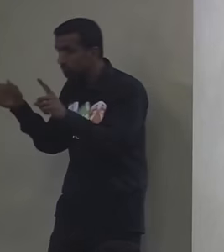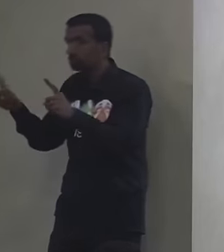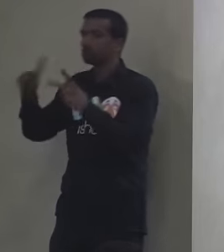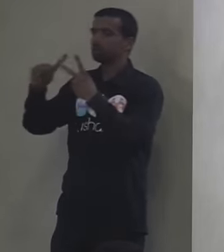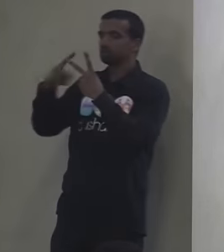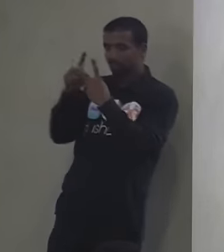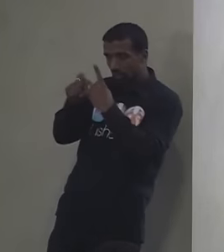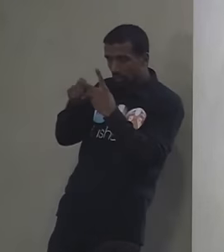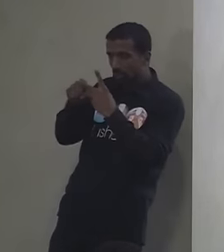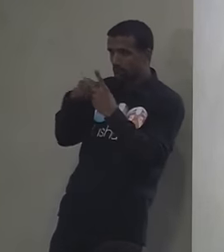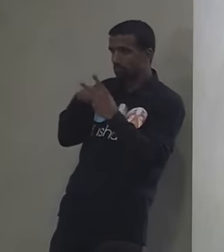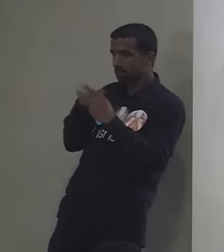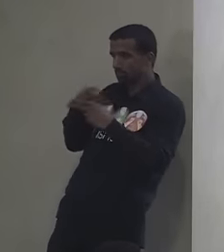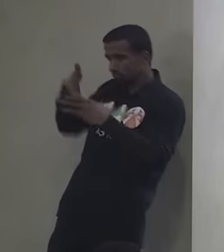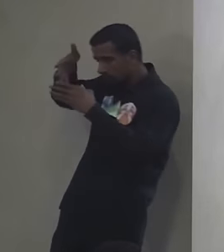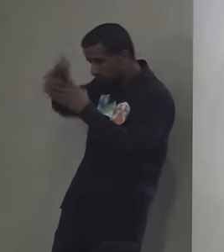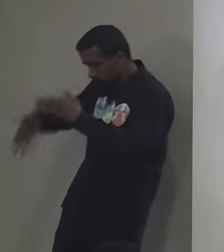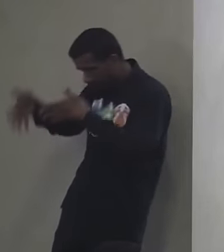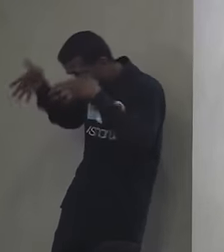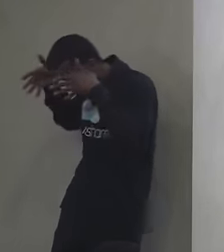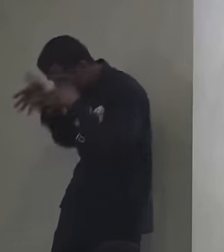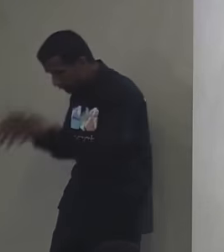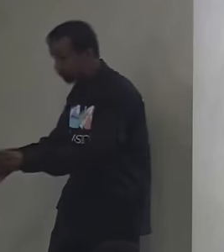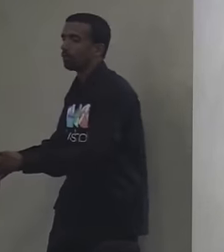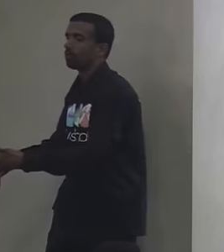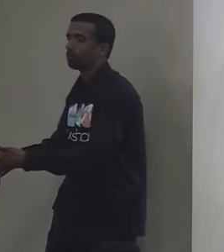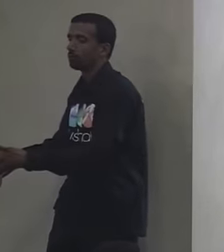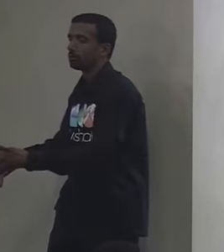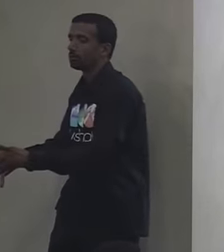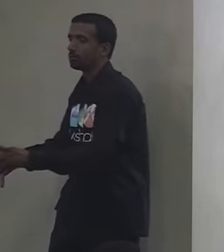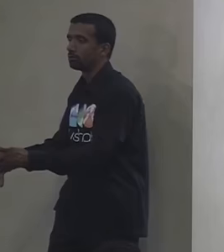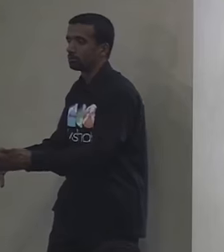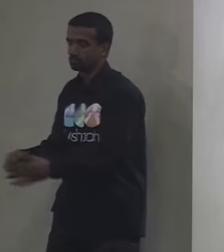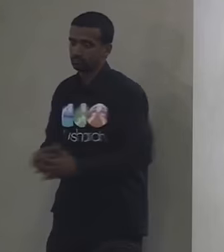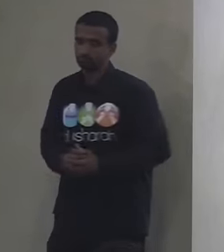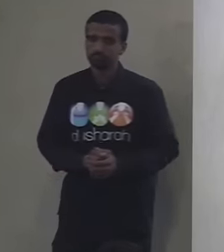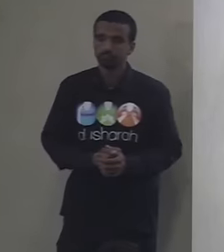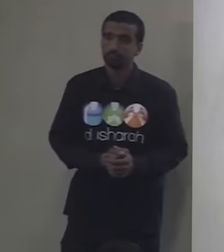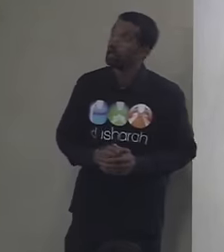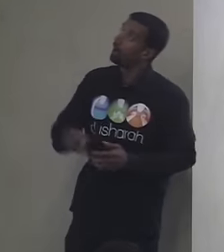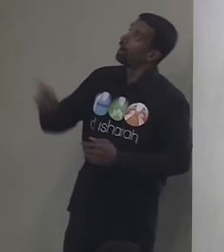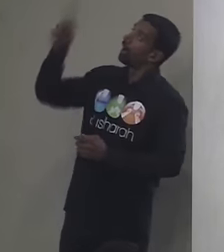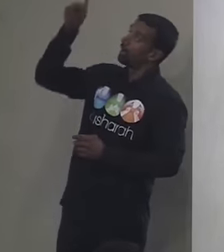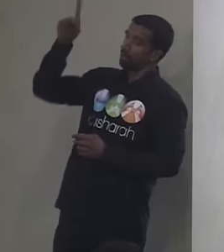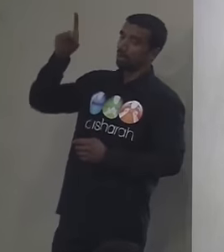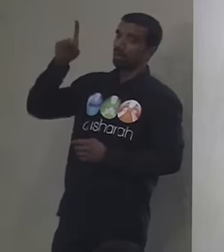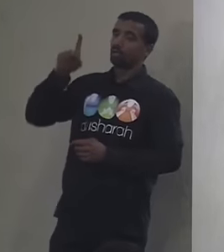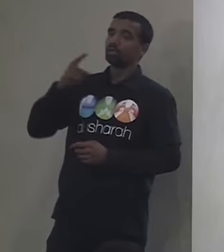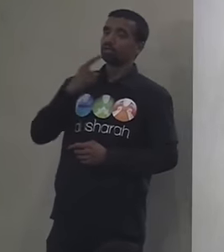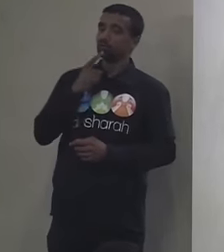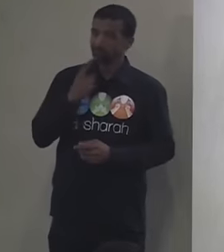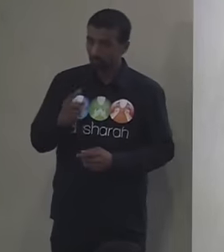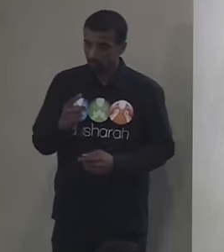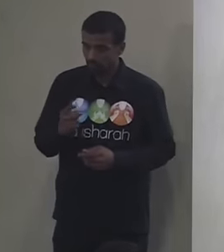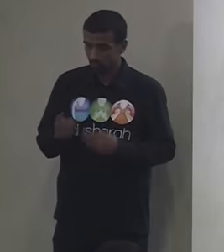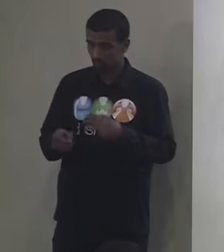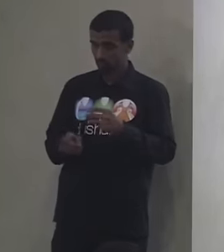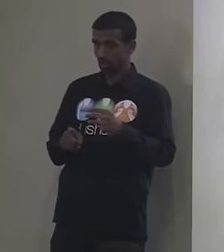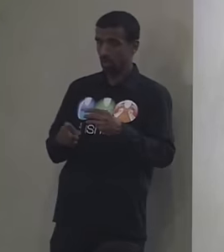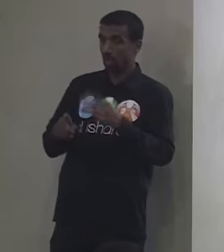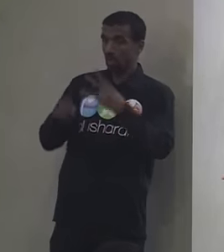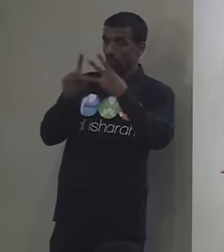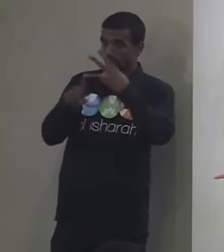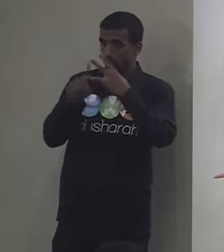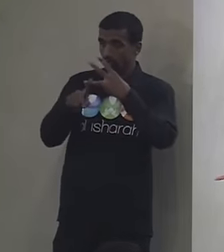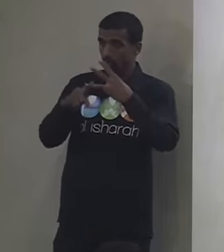the exact opposite of distraction. You are not distracted when you're being questioned on every little thing that you overlooked, that